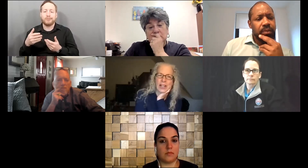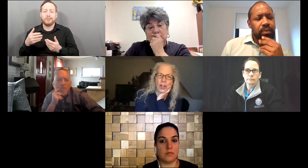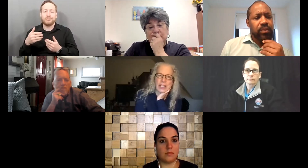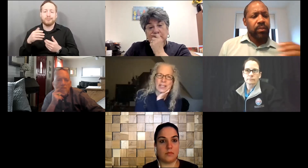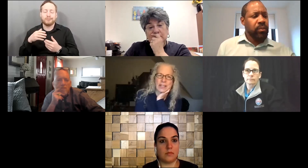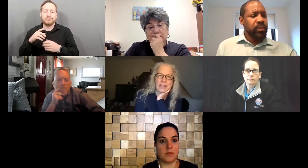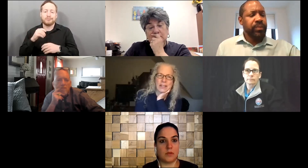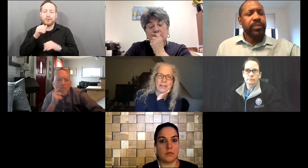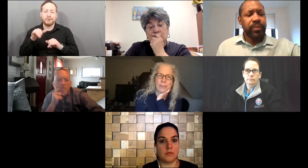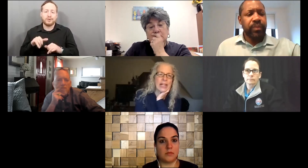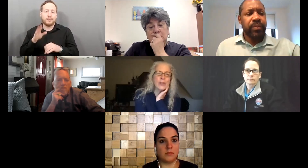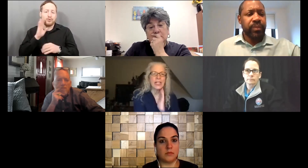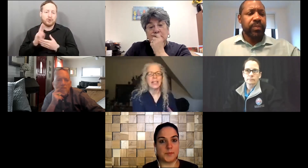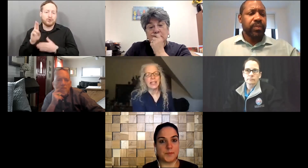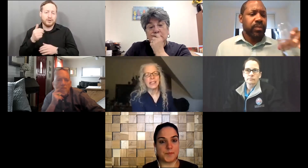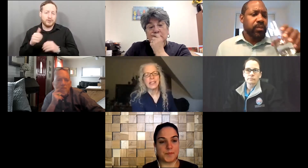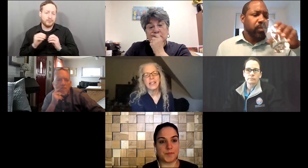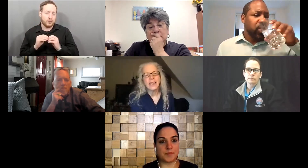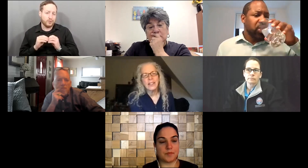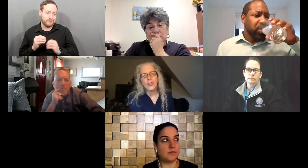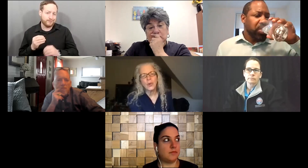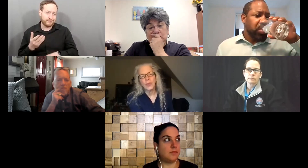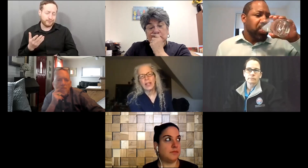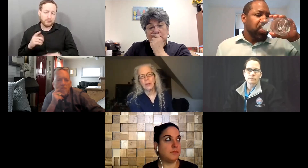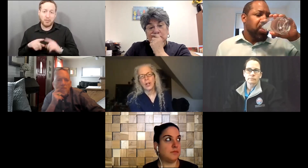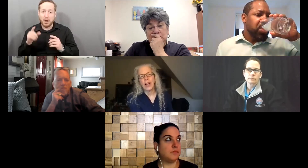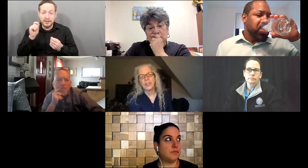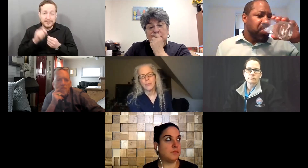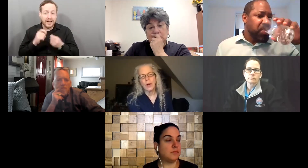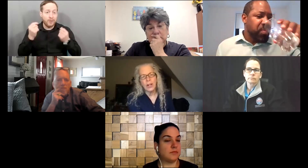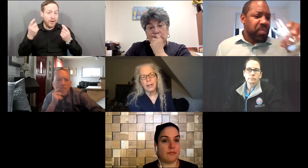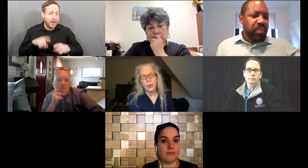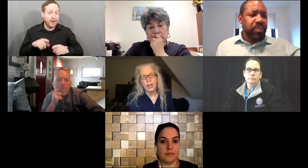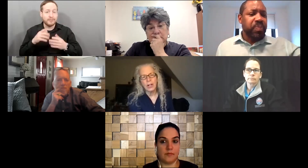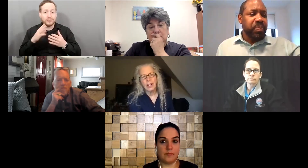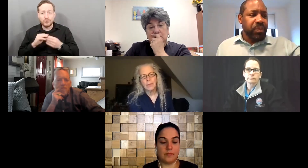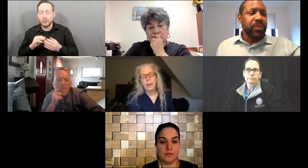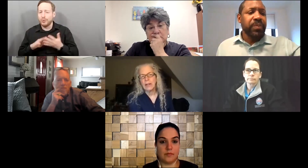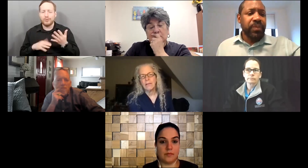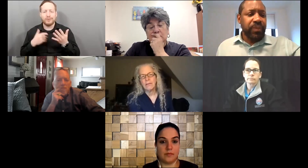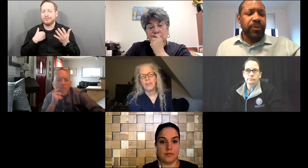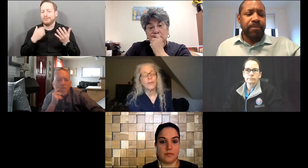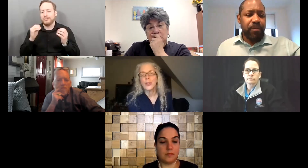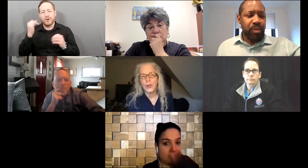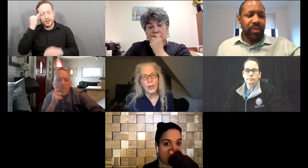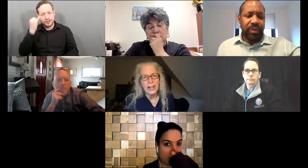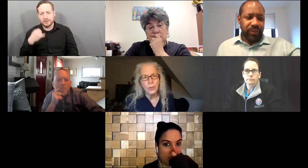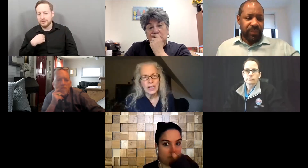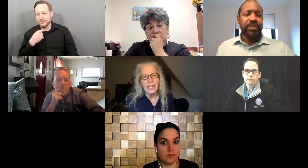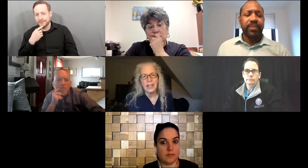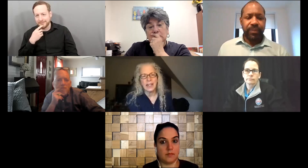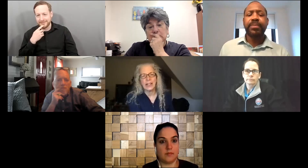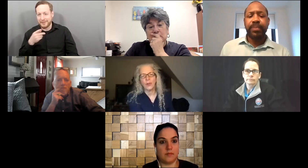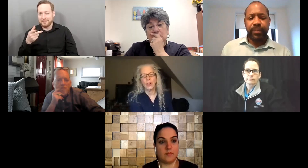funding got lost. My understanding is, so then they weren't housed at Brown anymore. But the full story I never